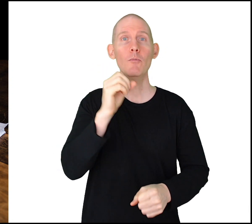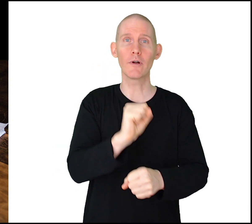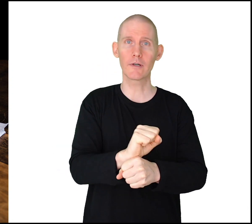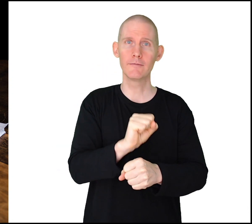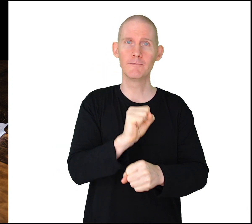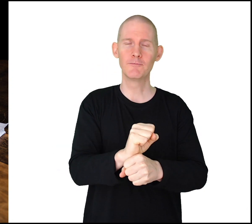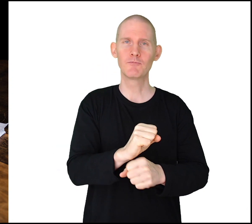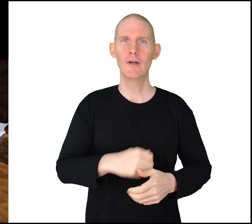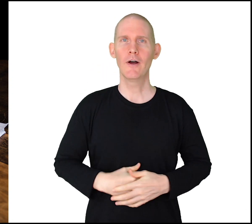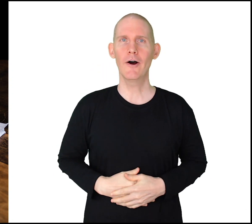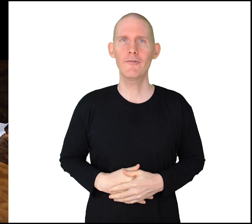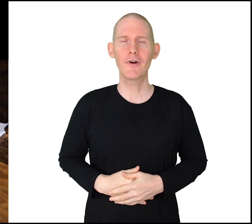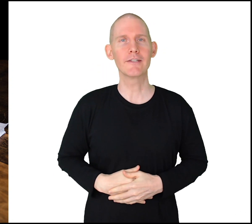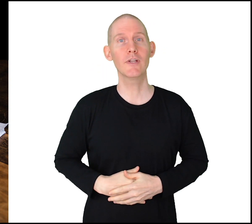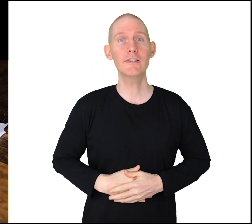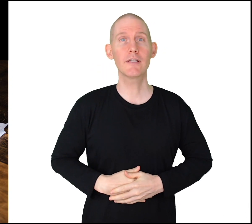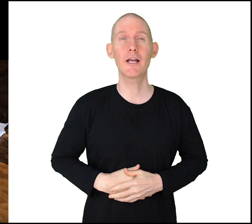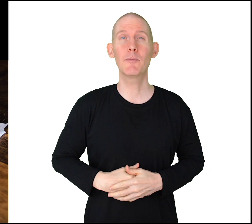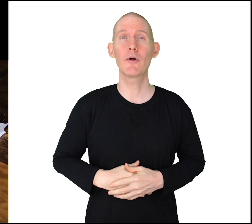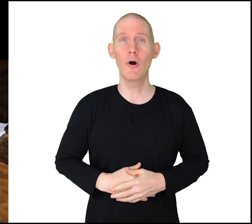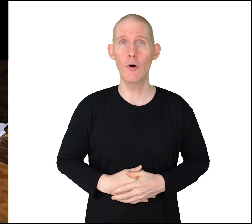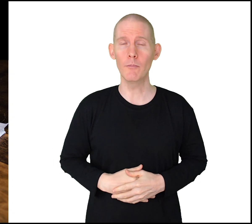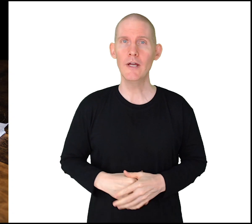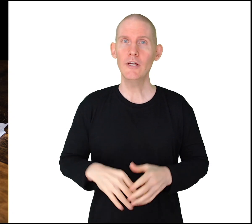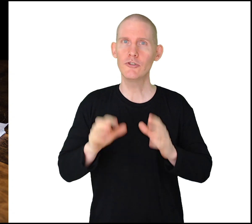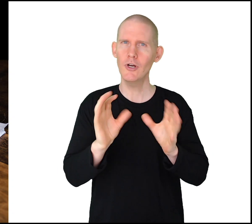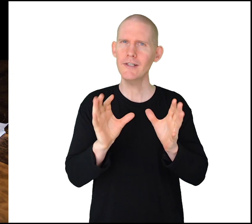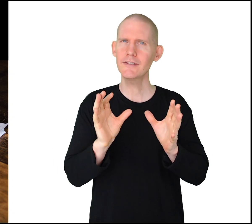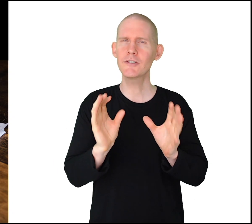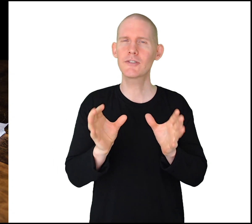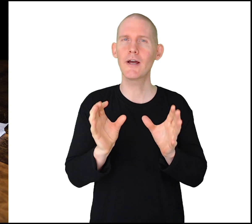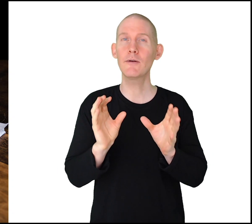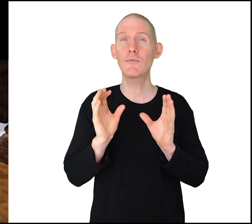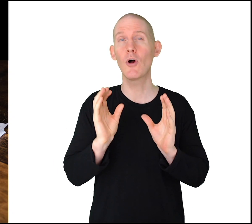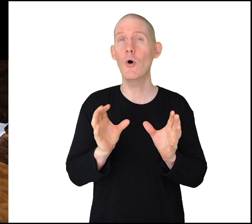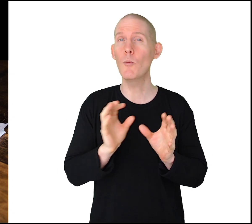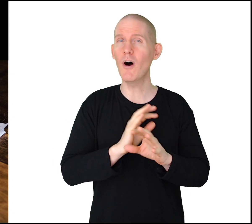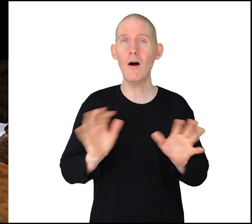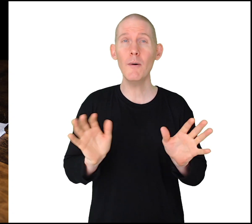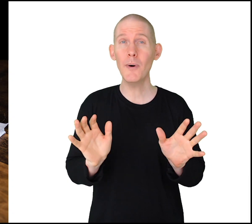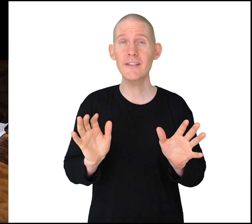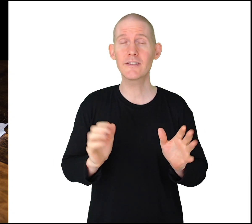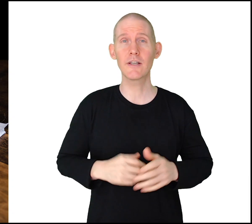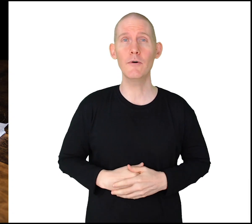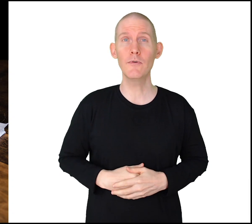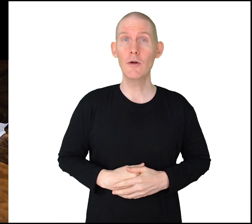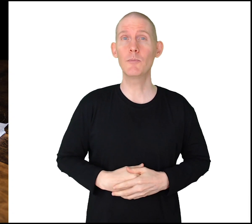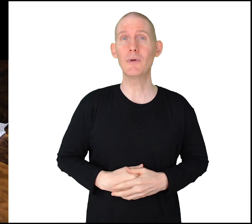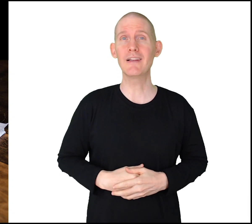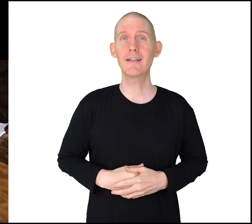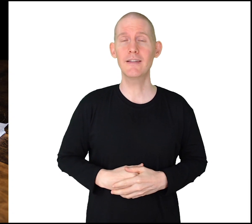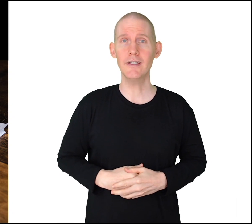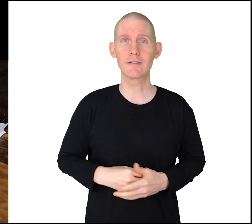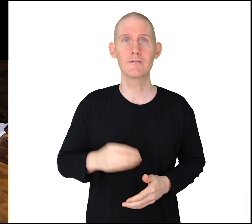Homework. All right, so let's talk about home. Just the sign for home all by itself would be like this.